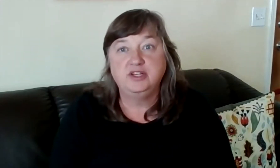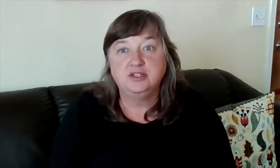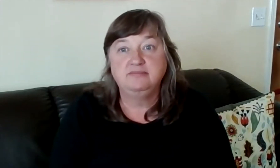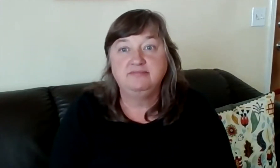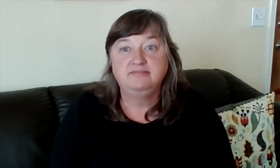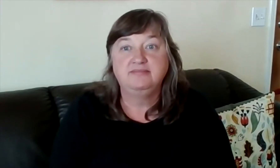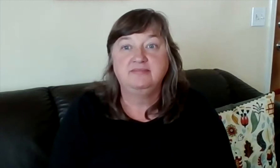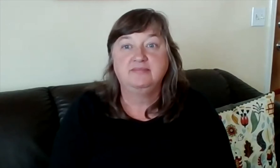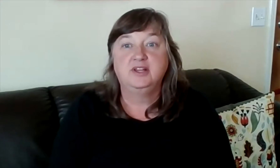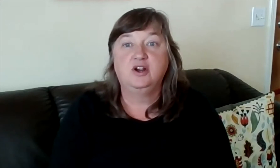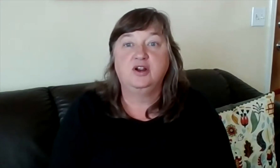vibration. There